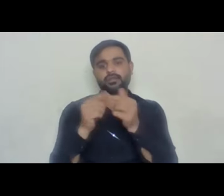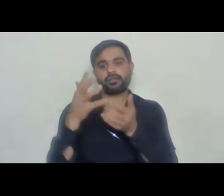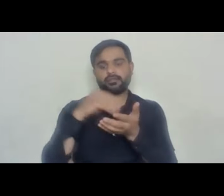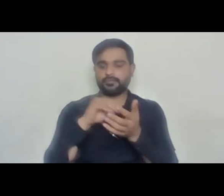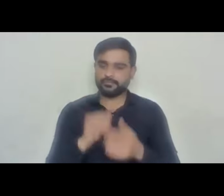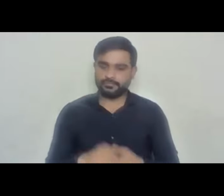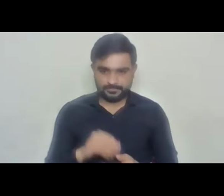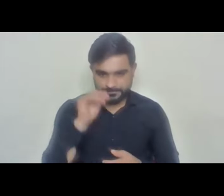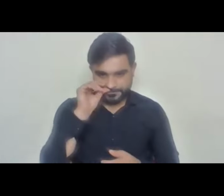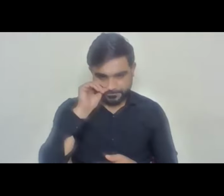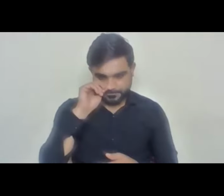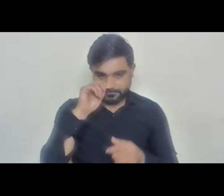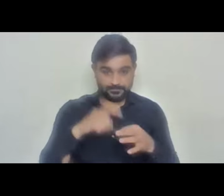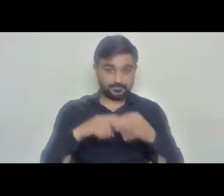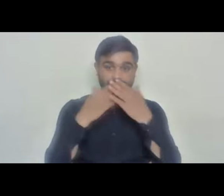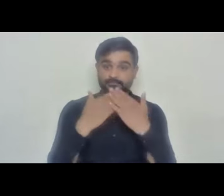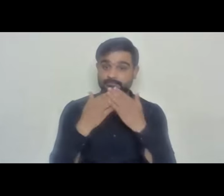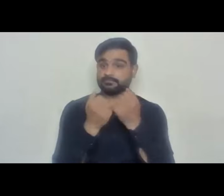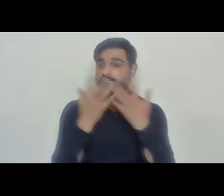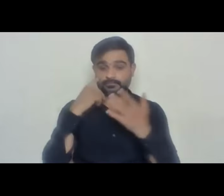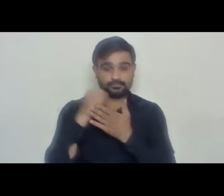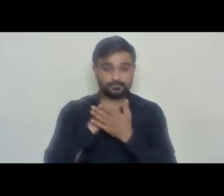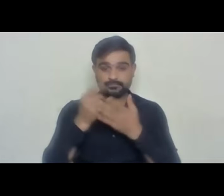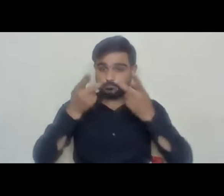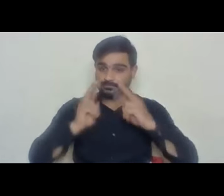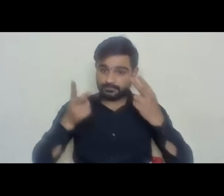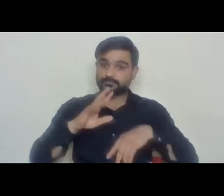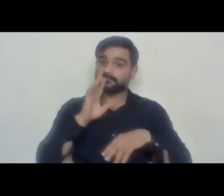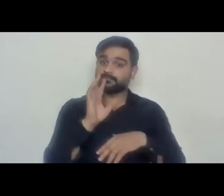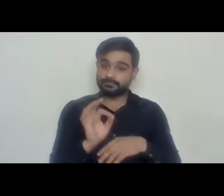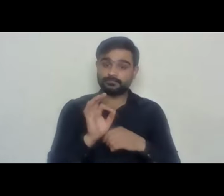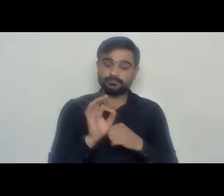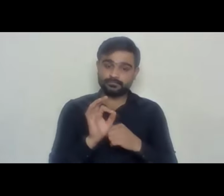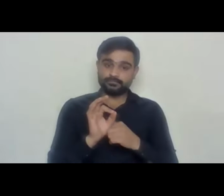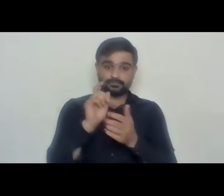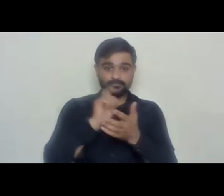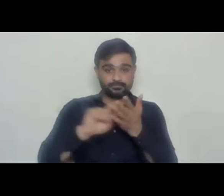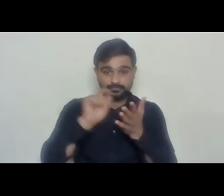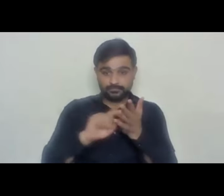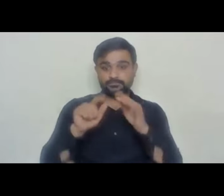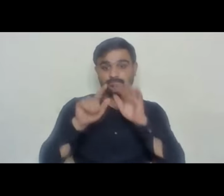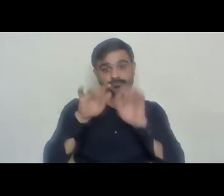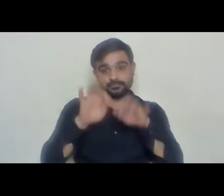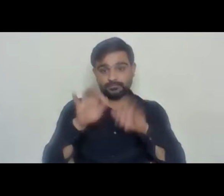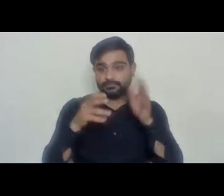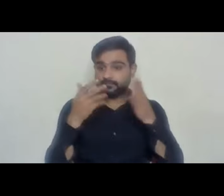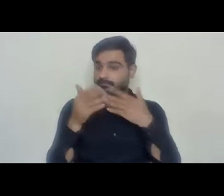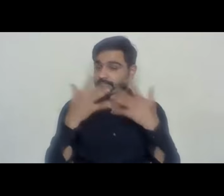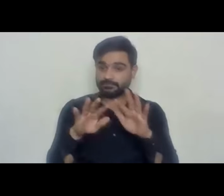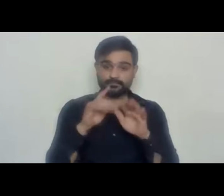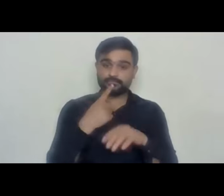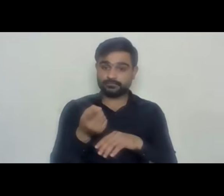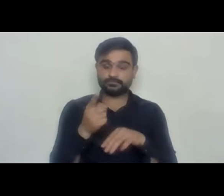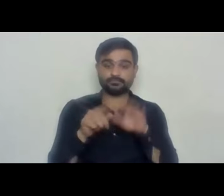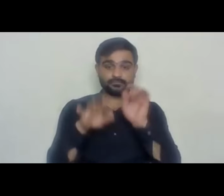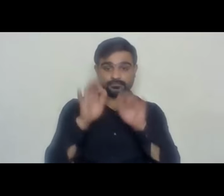So in qualitative studies, mostly you transcribe, that is, you actually write down or type whatever has been said, type